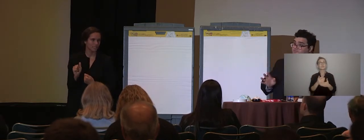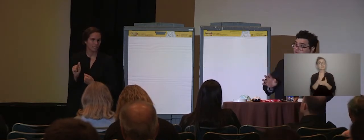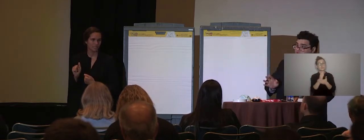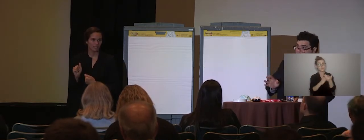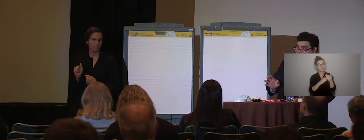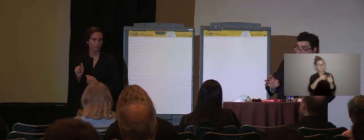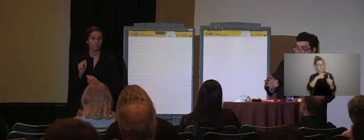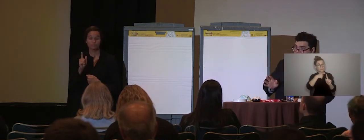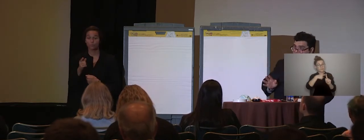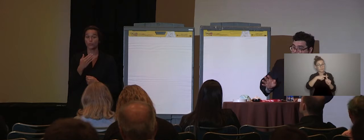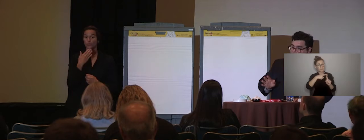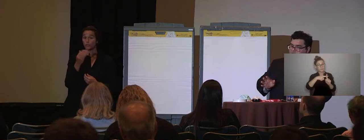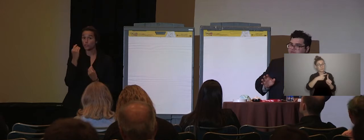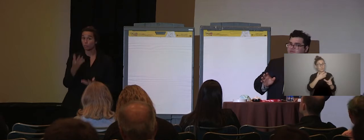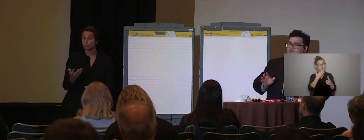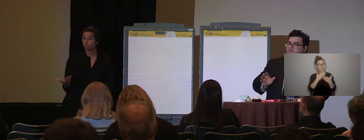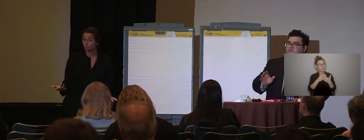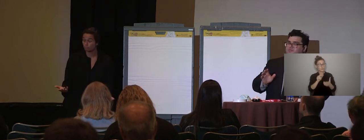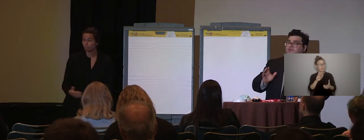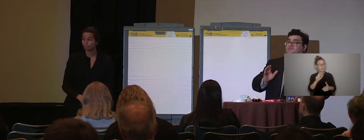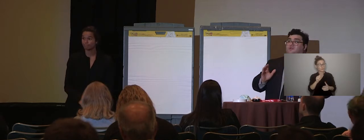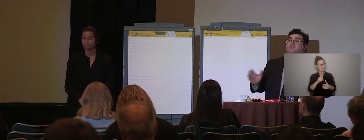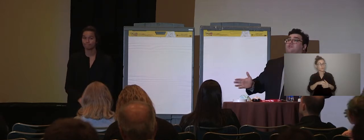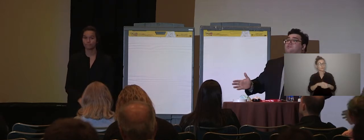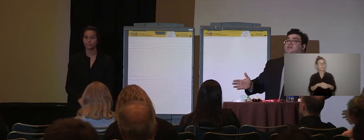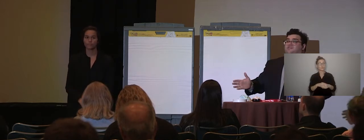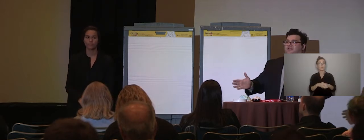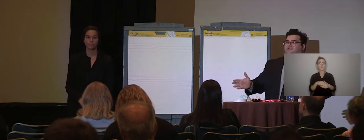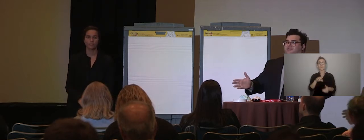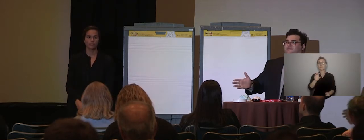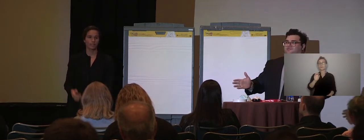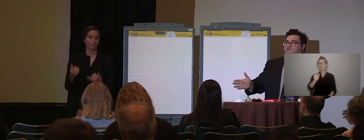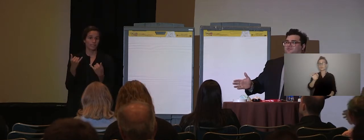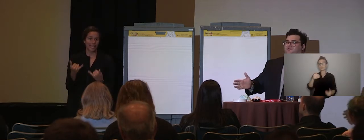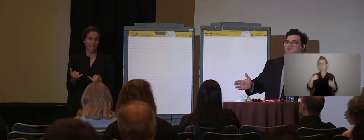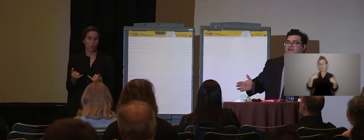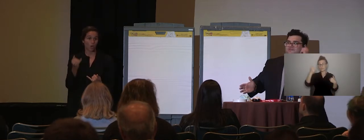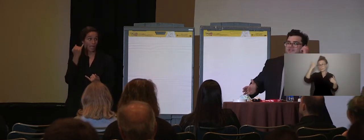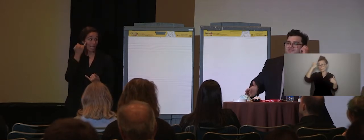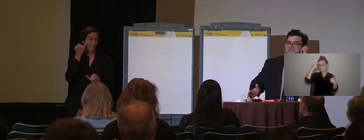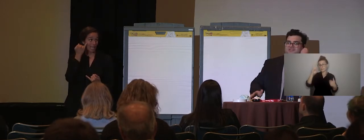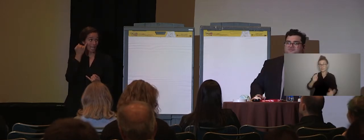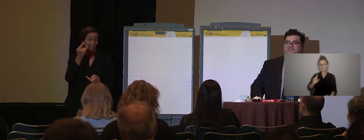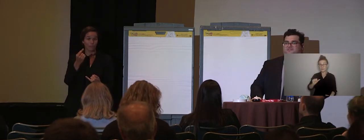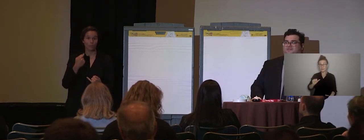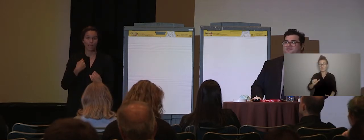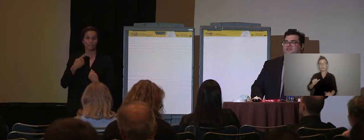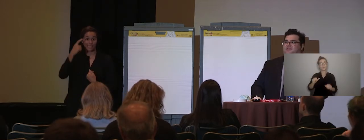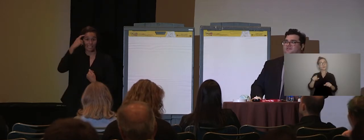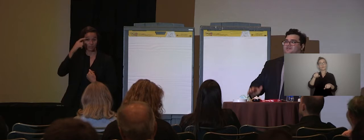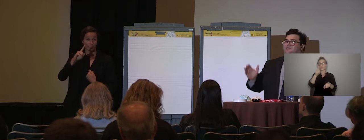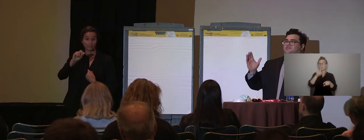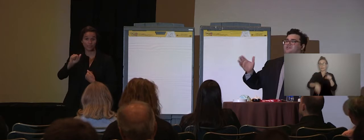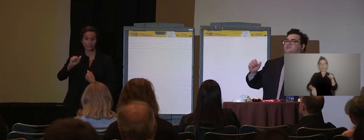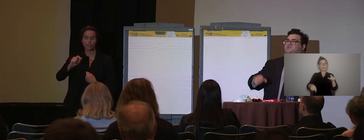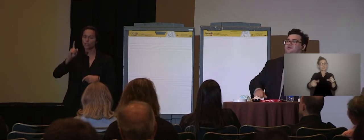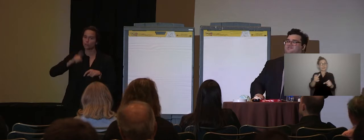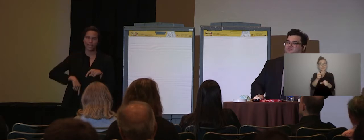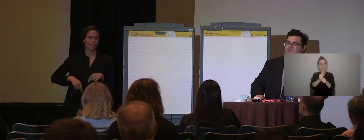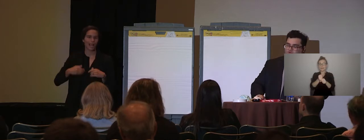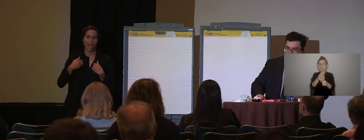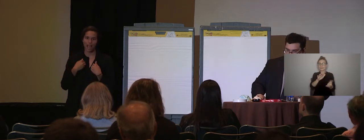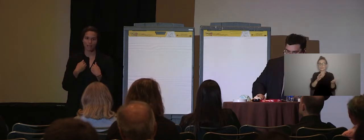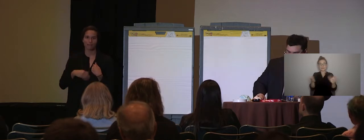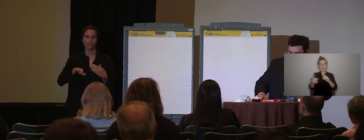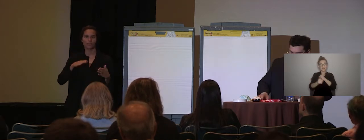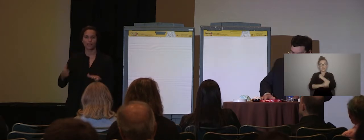Here is some good news. There is no longer the death penalty for people who have an intellectual disability. Thank you, U.S.